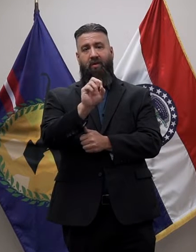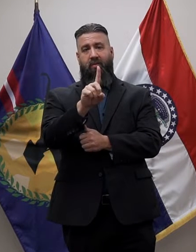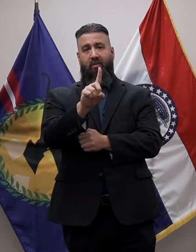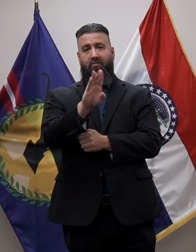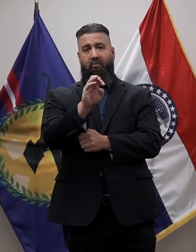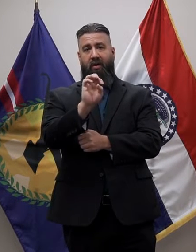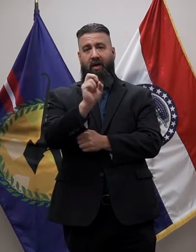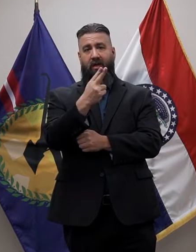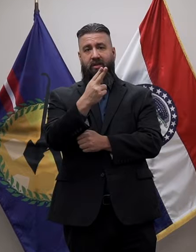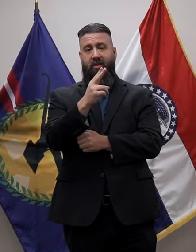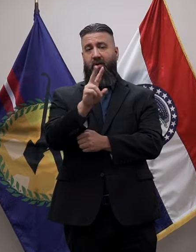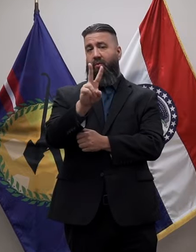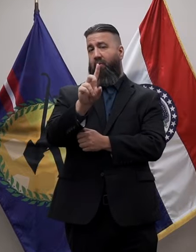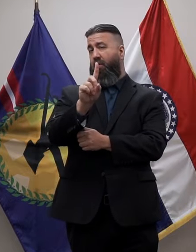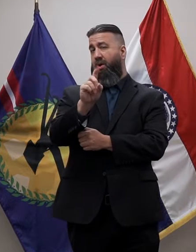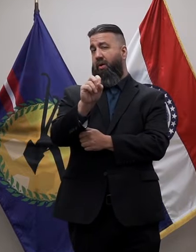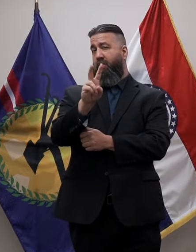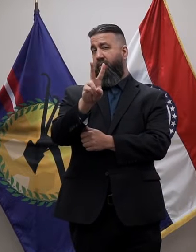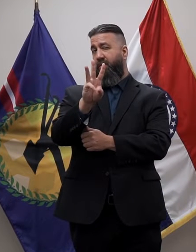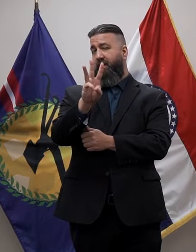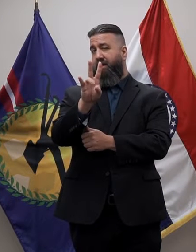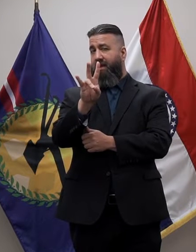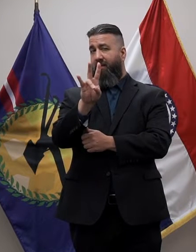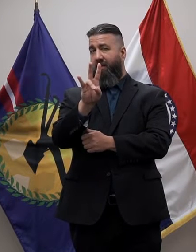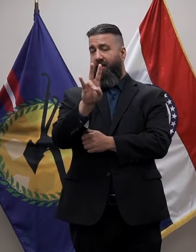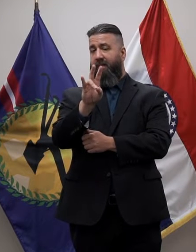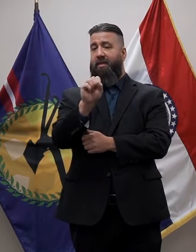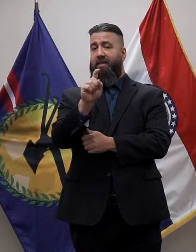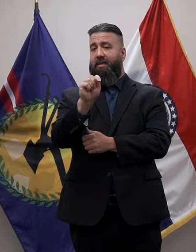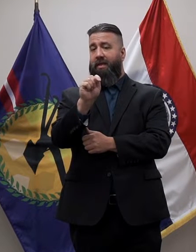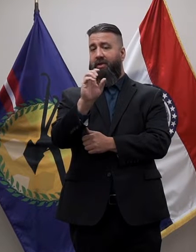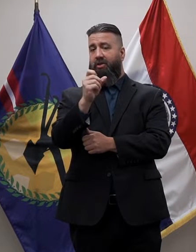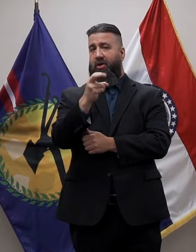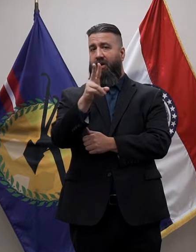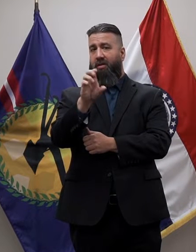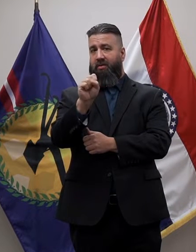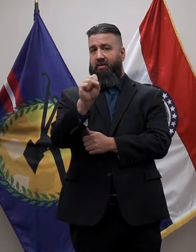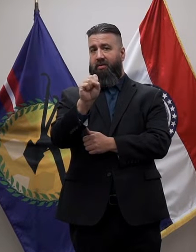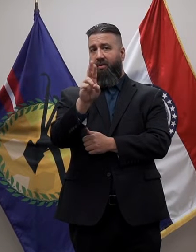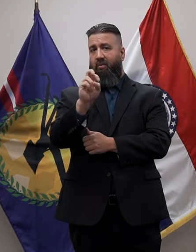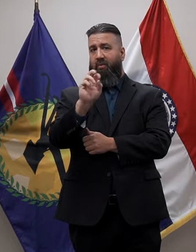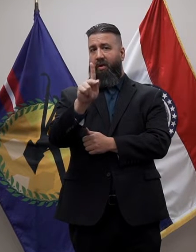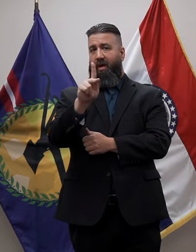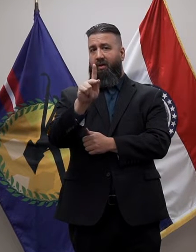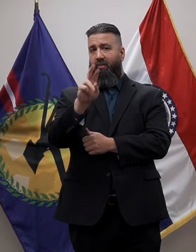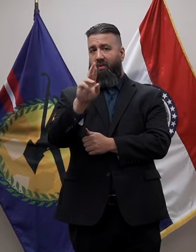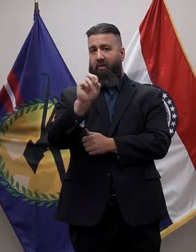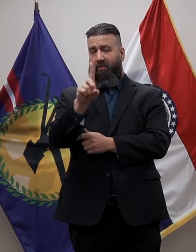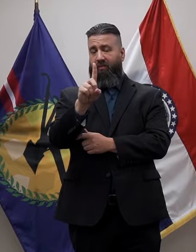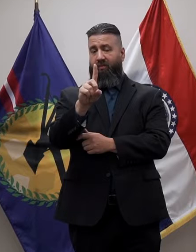Road, and the Weber Road branch is located at 4444 Weber Road.